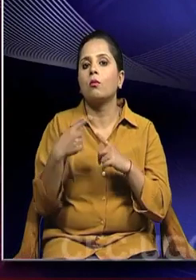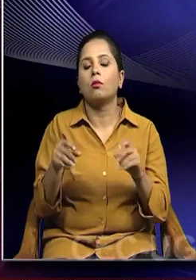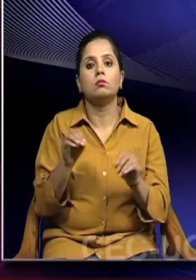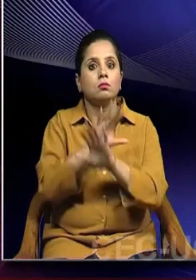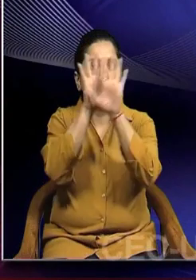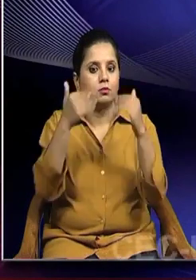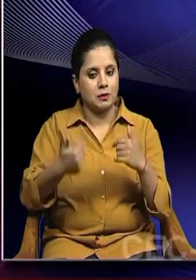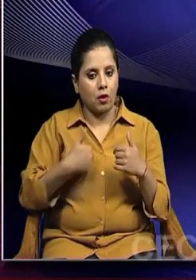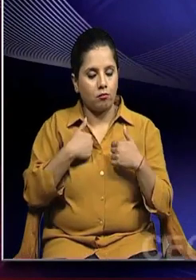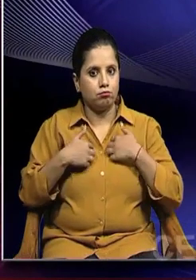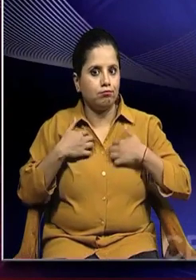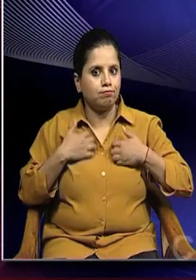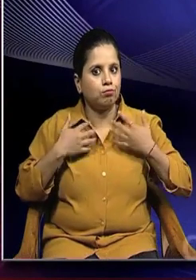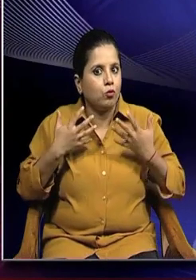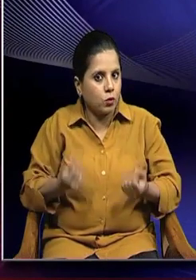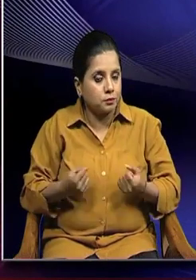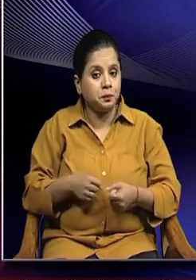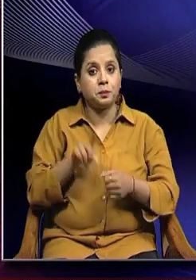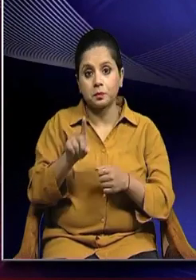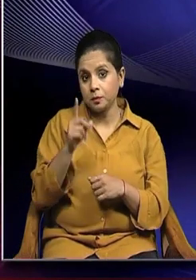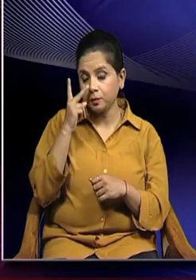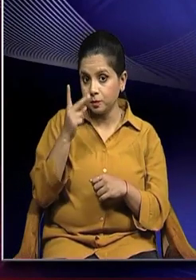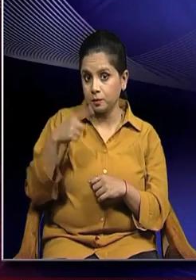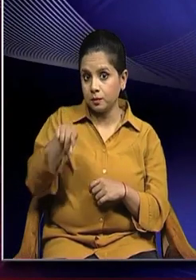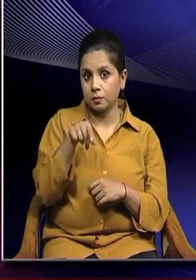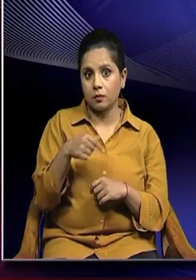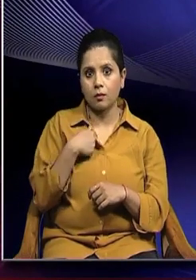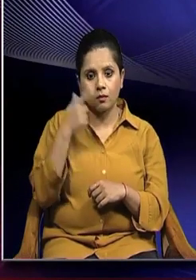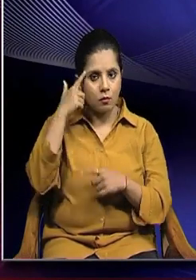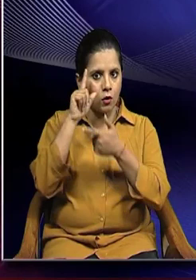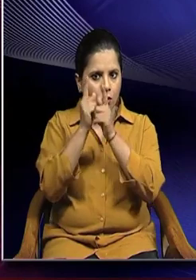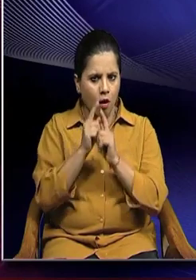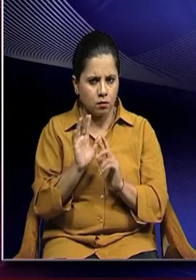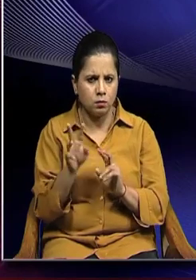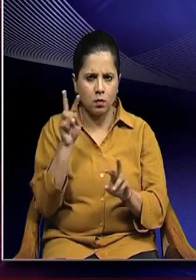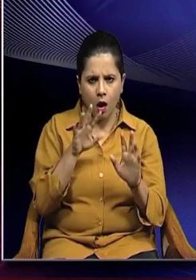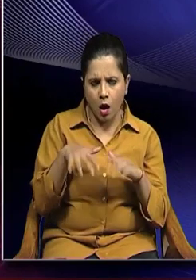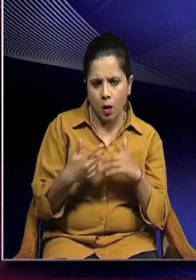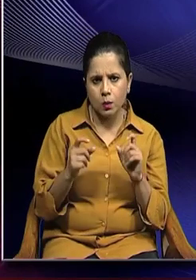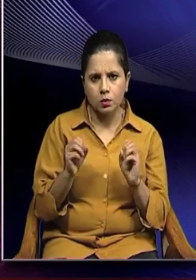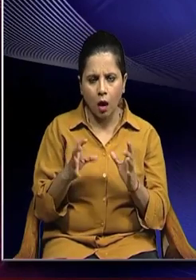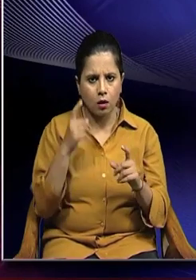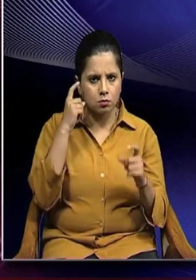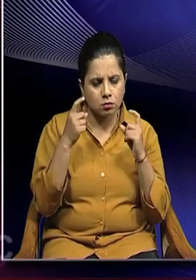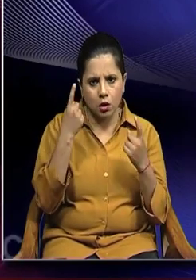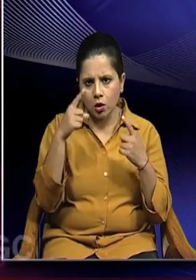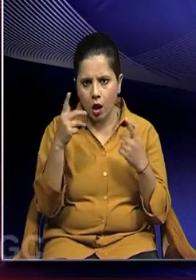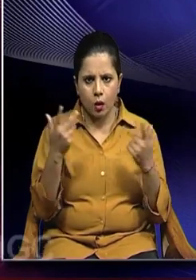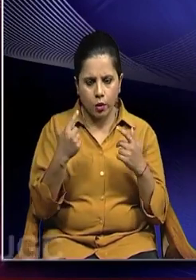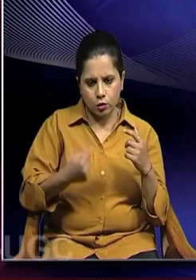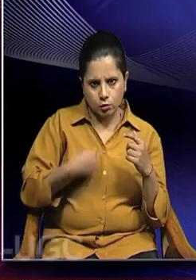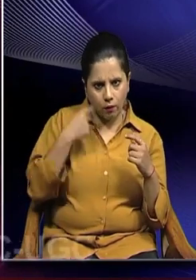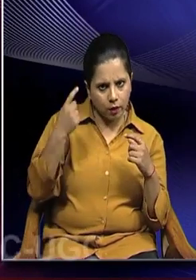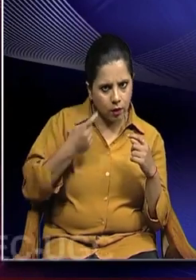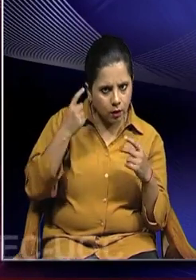enlightened self-interest, where you become very logical, or you start thinking about yourself